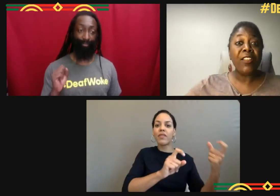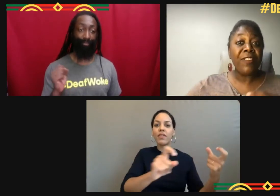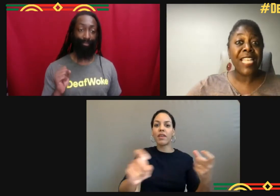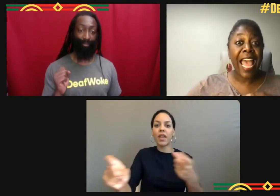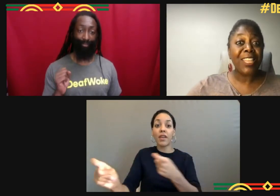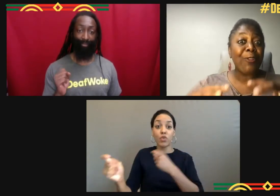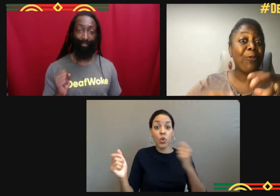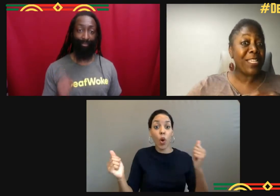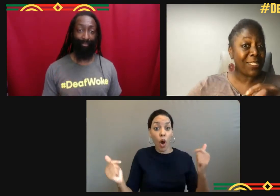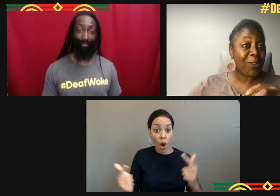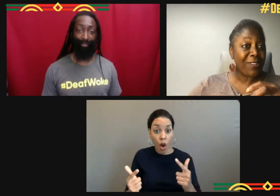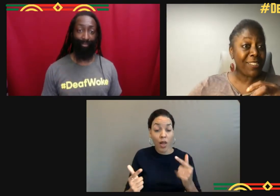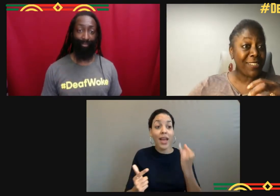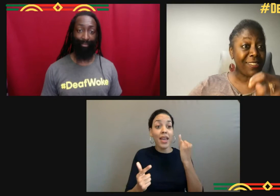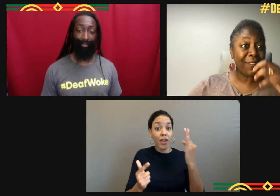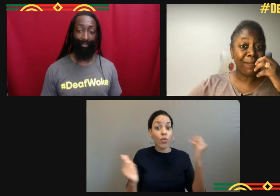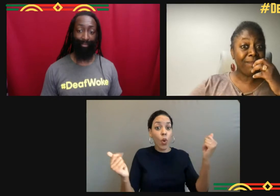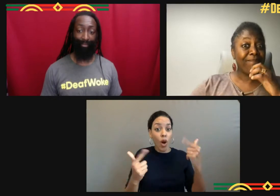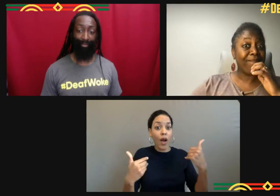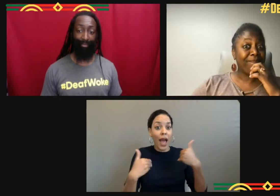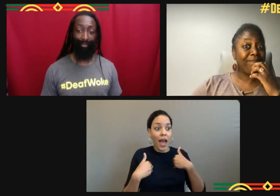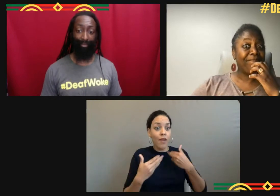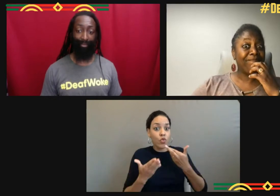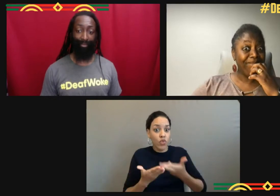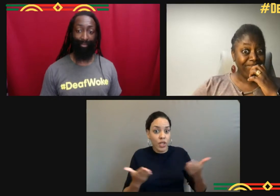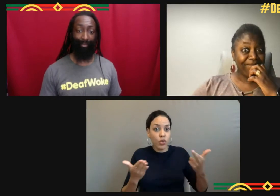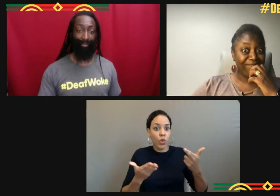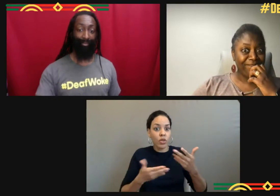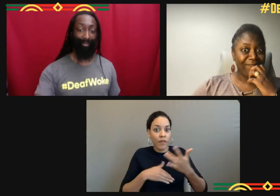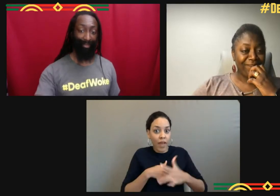if all of us had the resources,